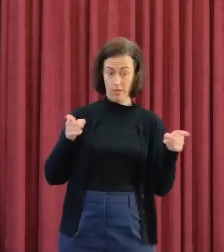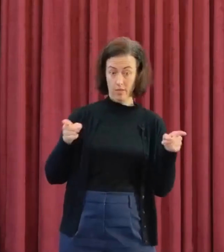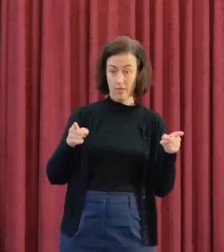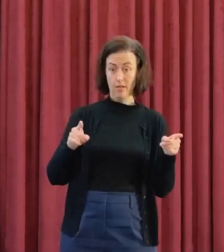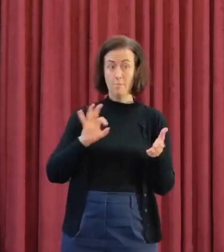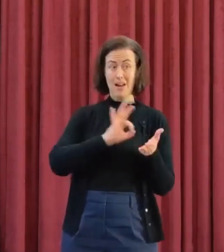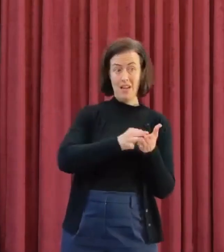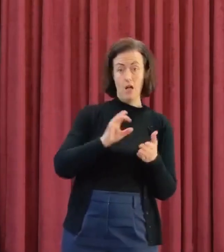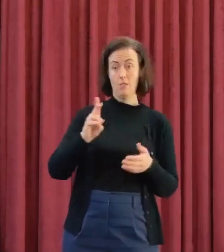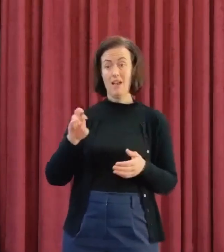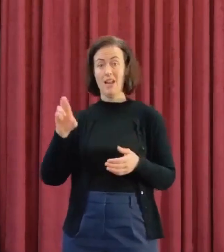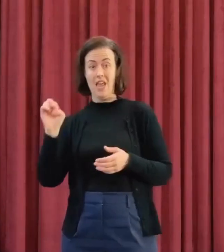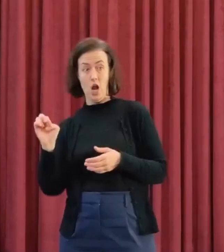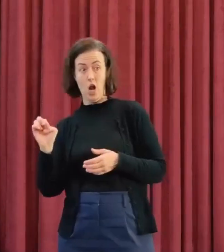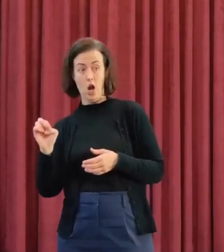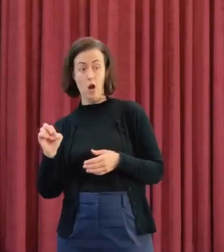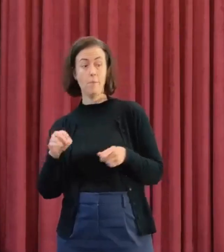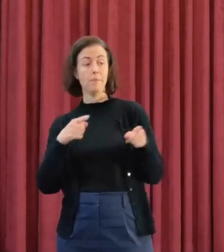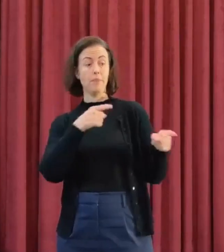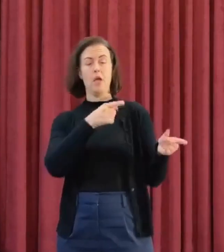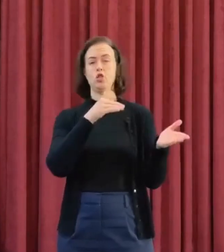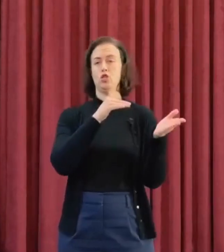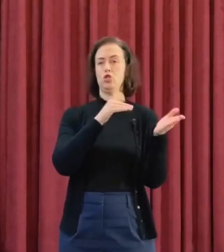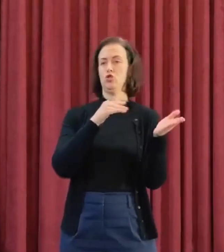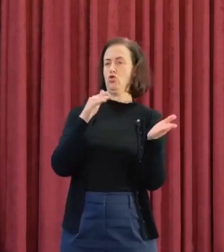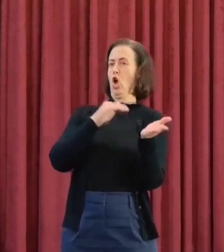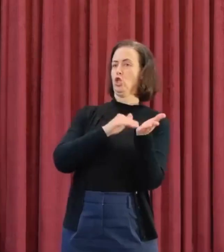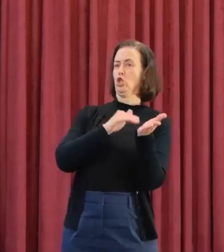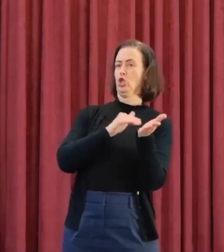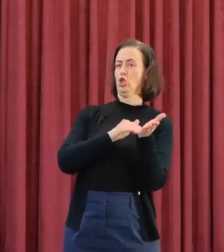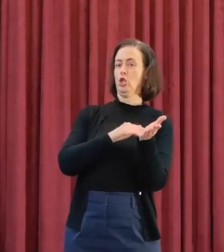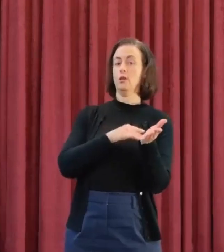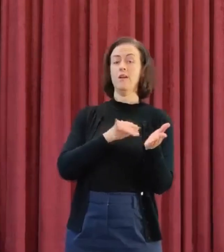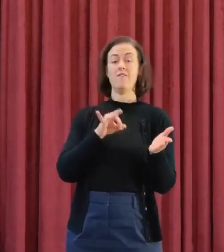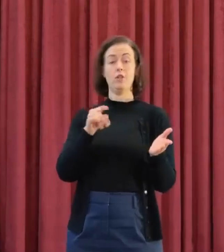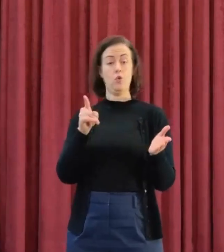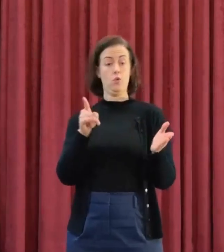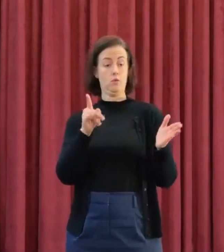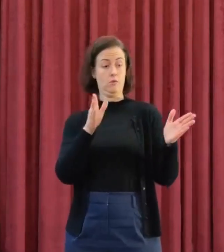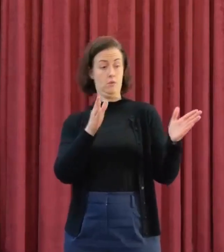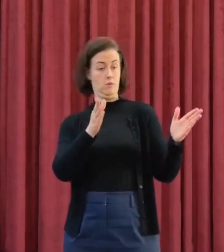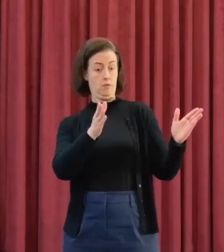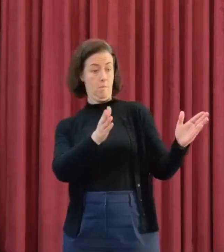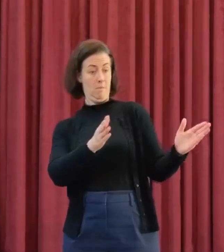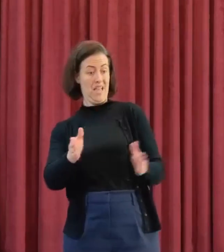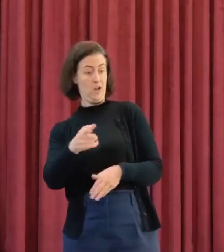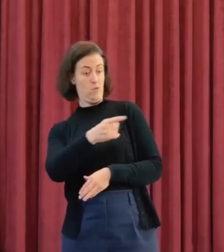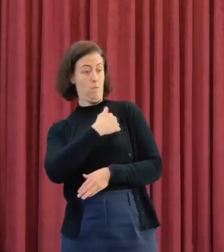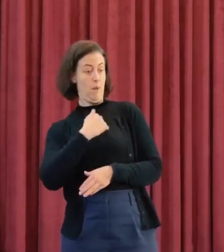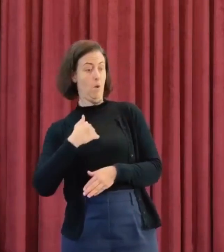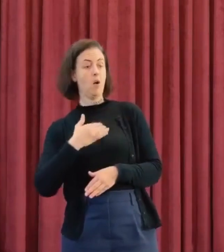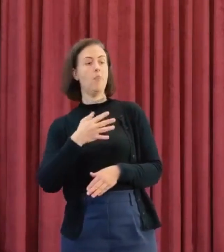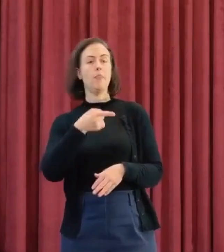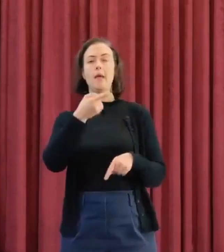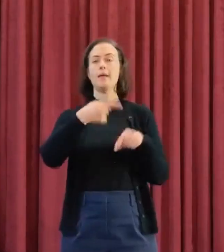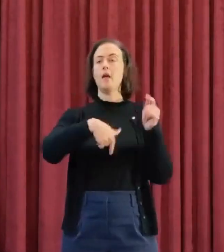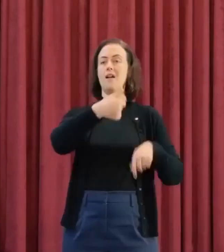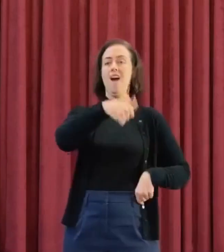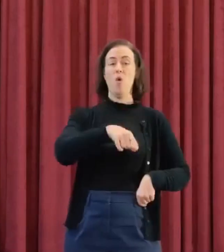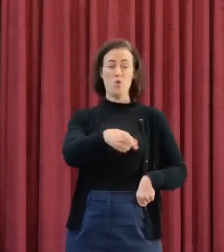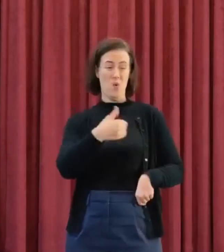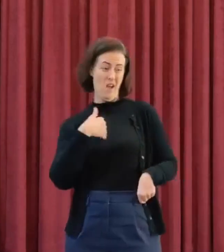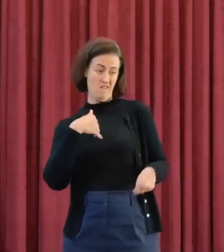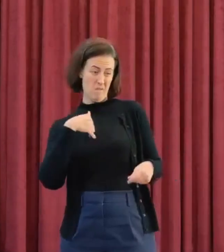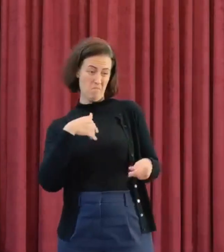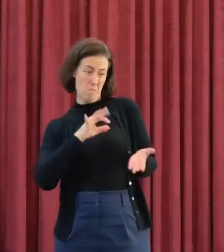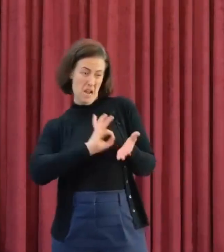you, a member, if you're a member of that plan, they must see you. They cannot say, oh, you have Medi-Cal now,